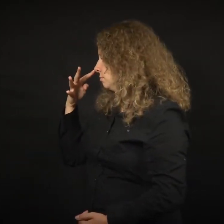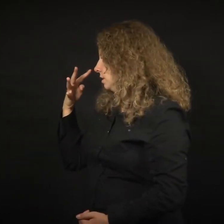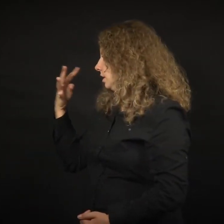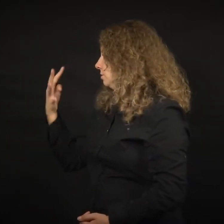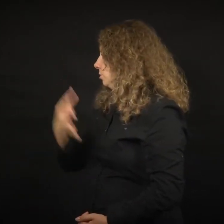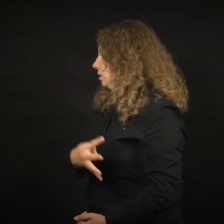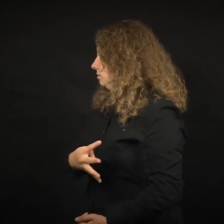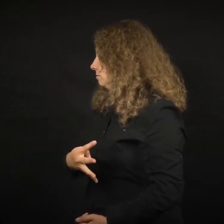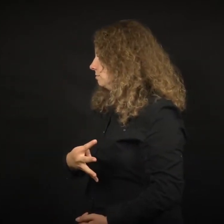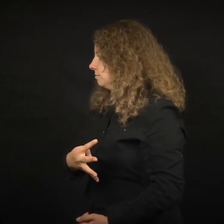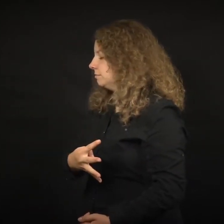Ignore.